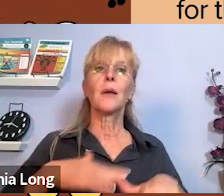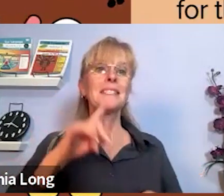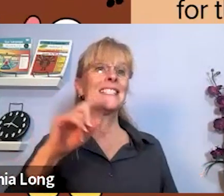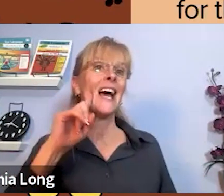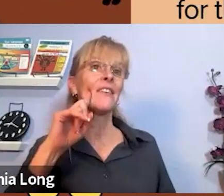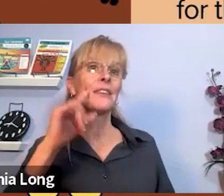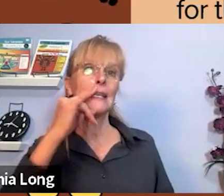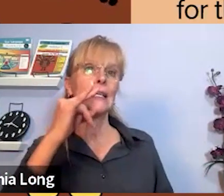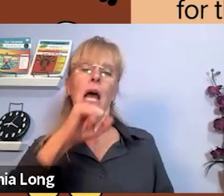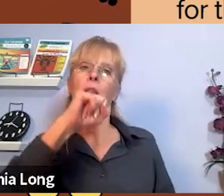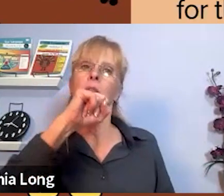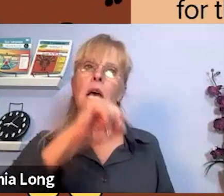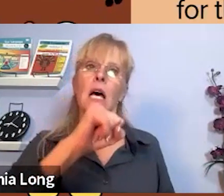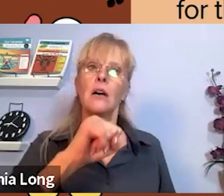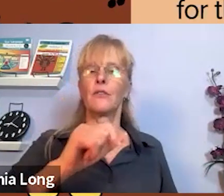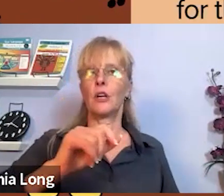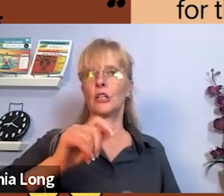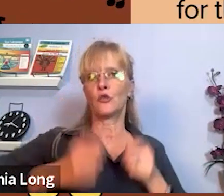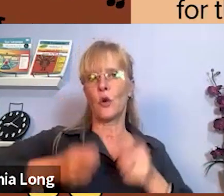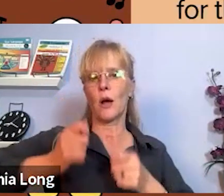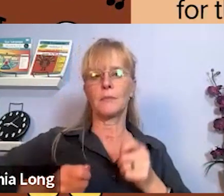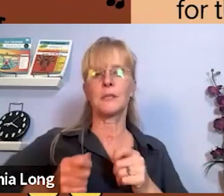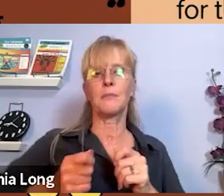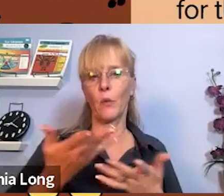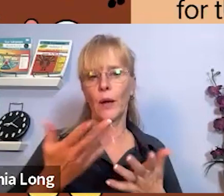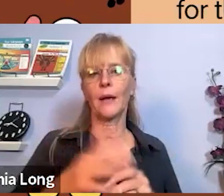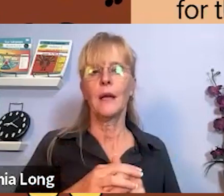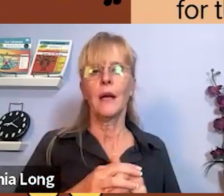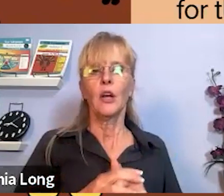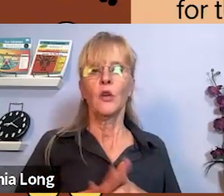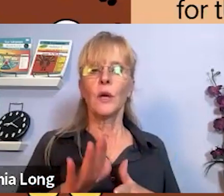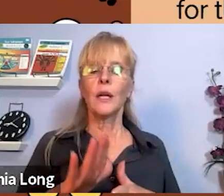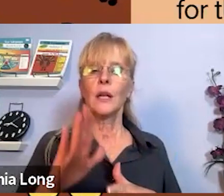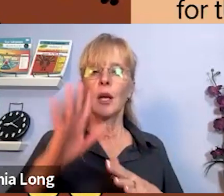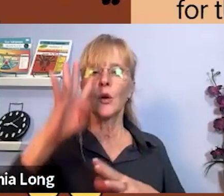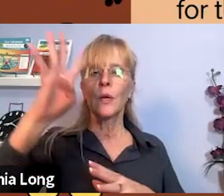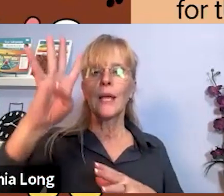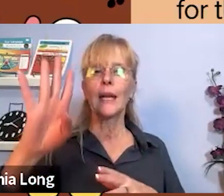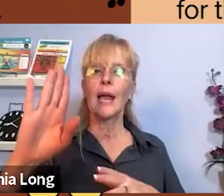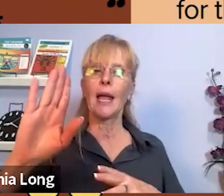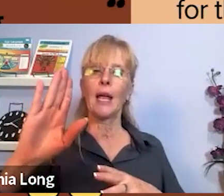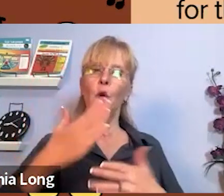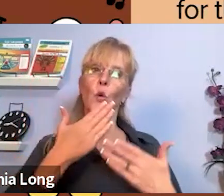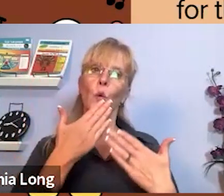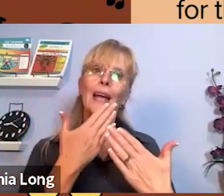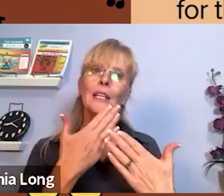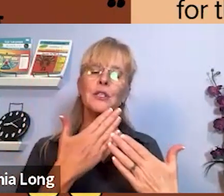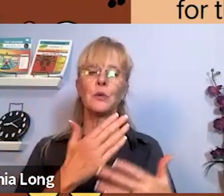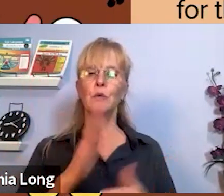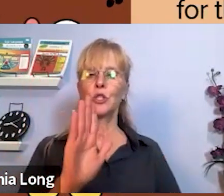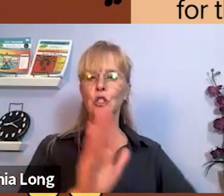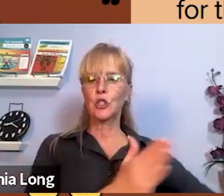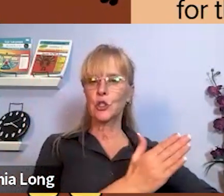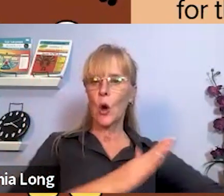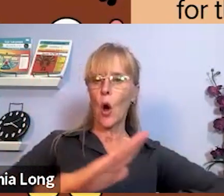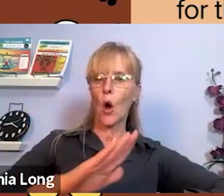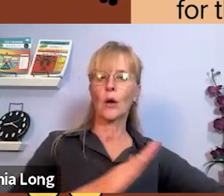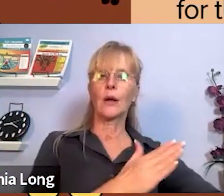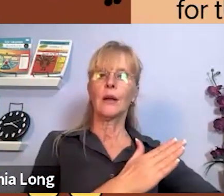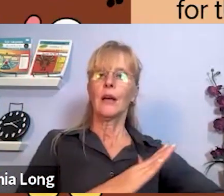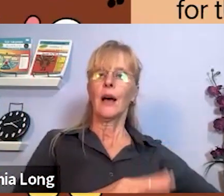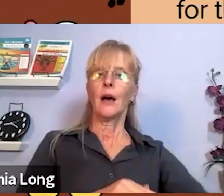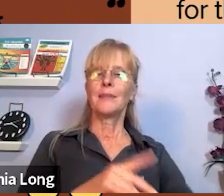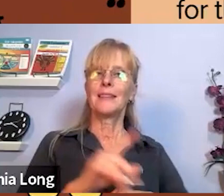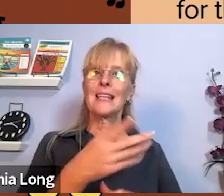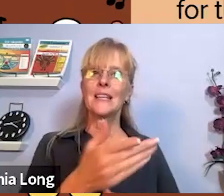can drum. Deaf kids love drums, by the way. You can create a gratitude